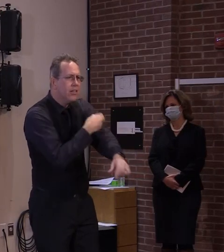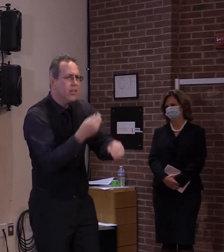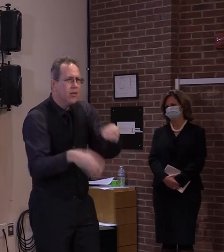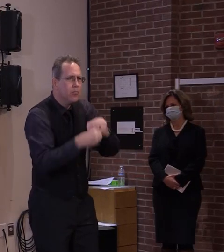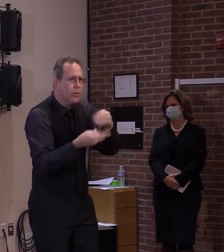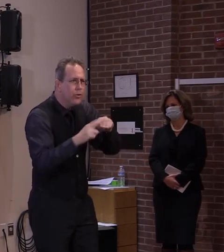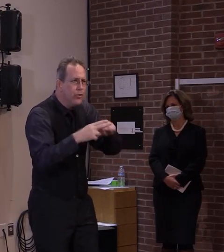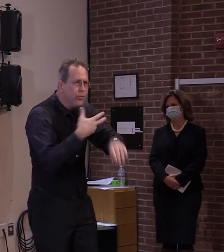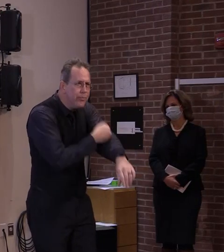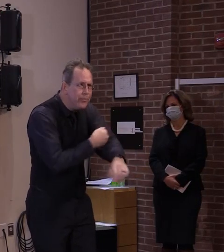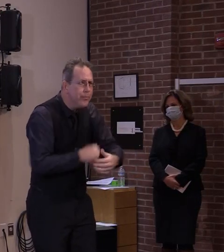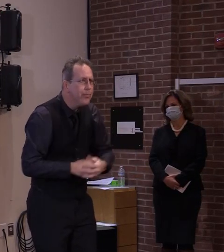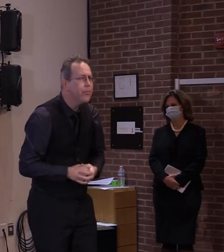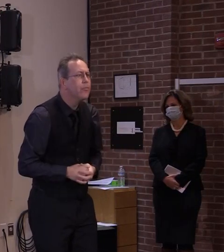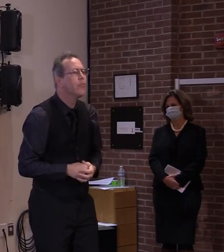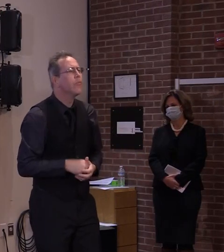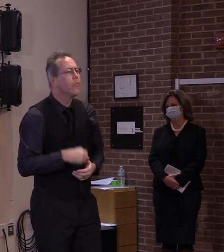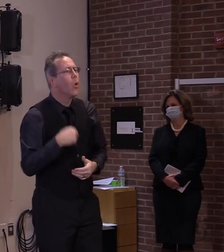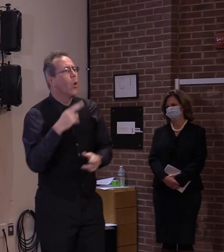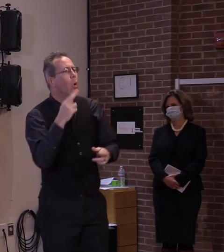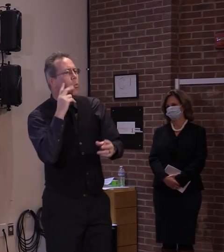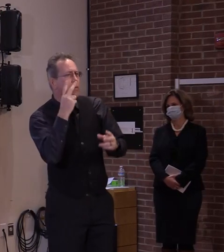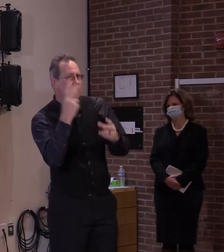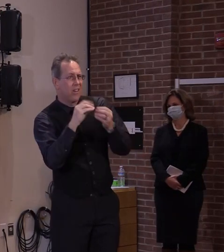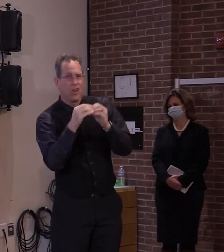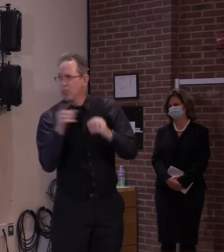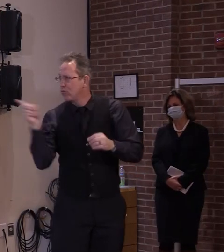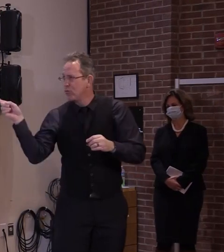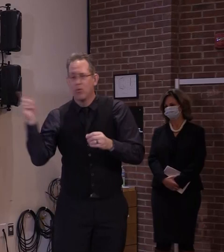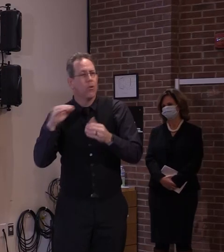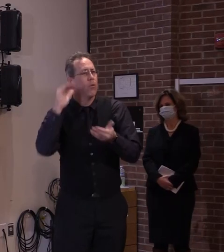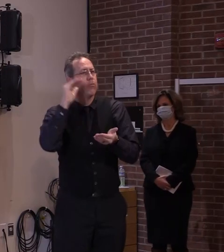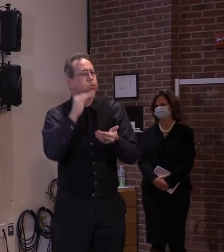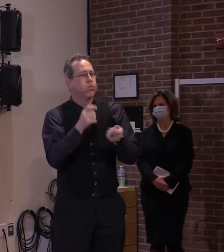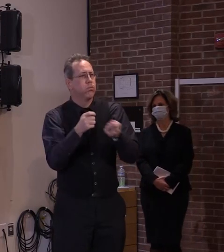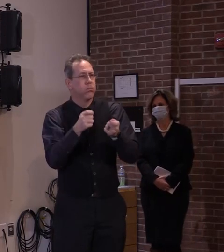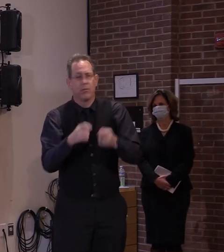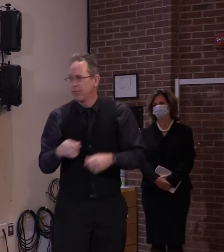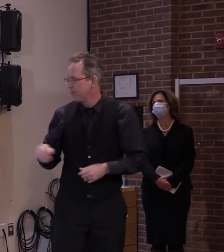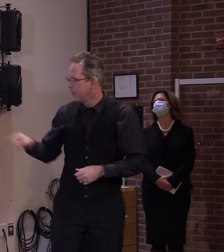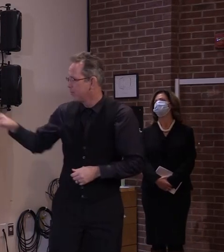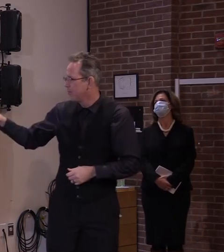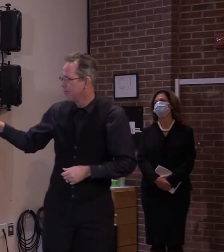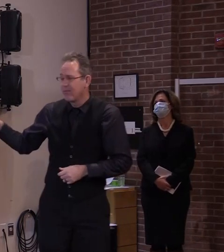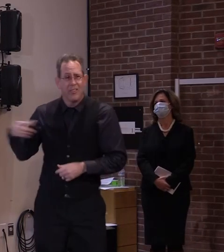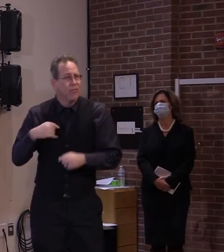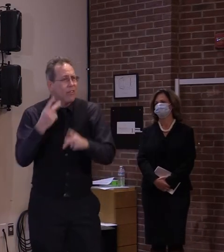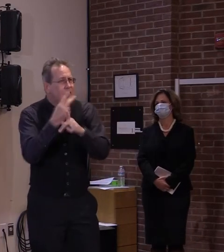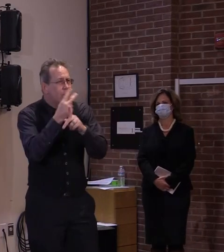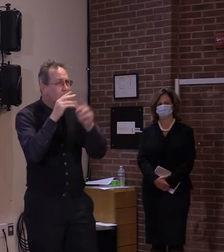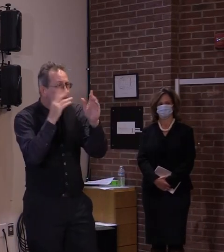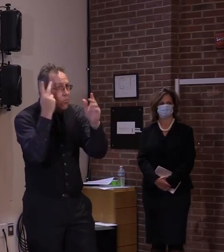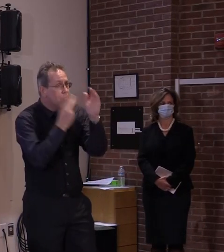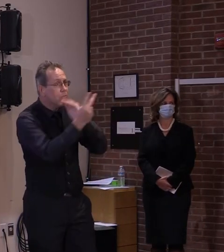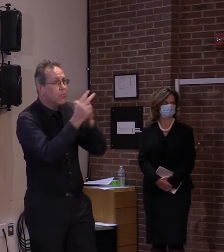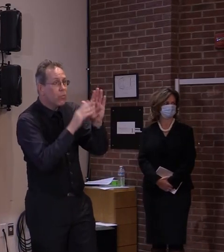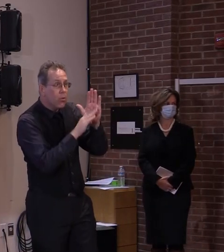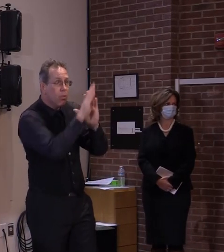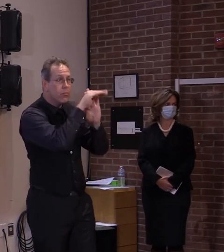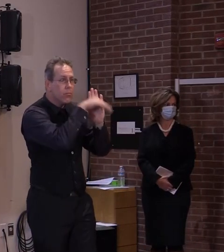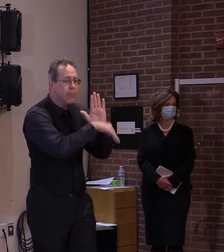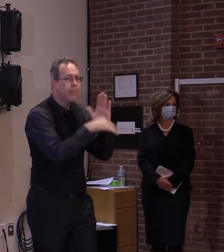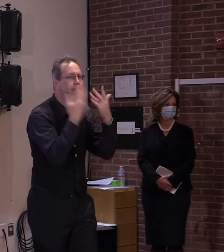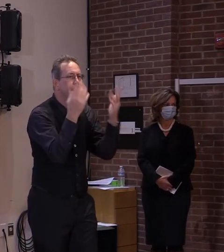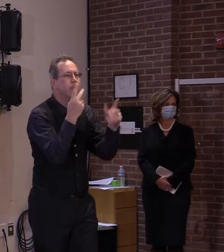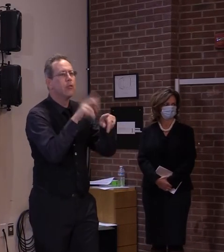low as we can. And then when we look at the modeling for Vermont, you'll see that that sort of matches the experience that we potentially could see. You'll